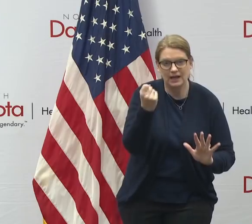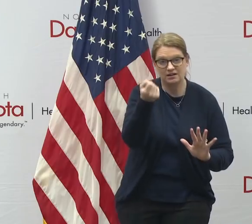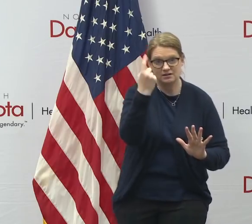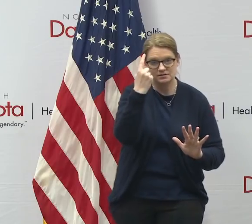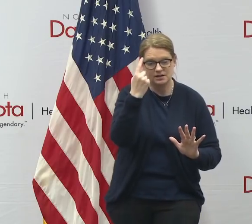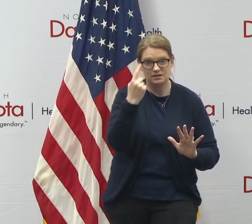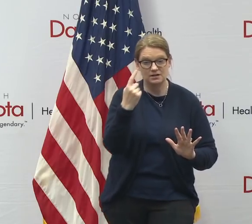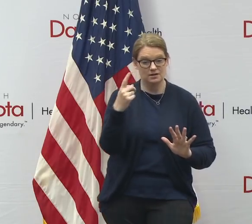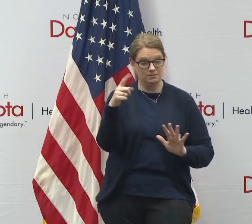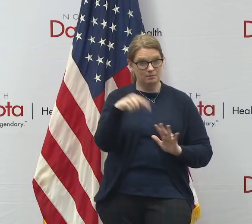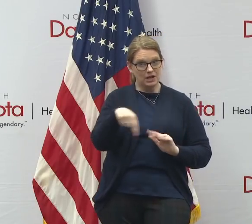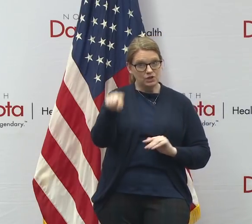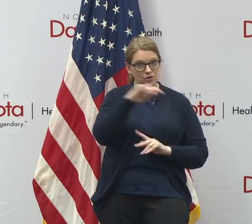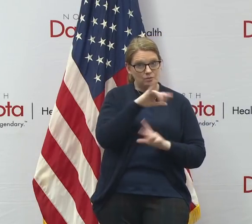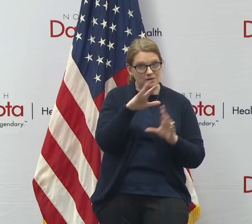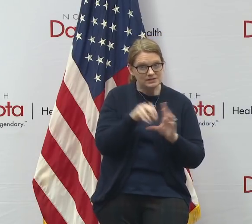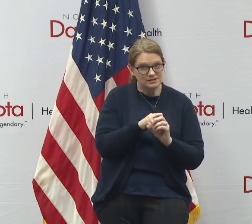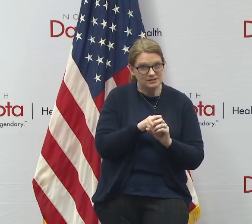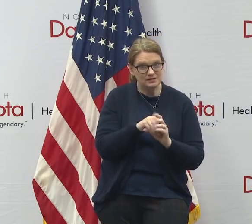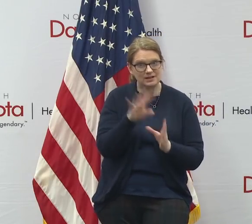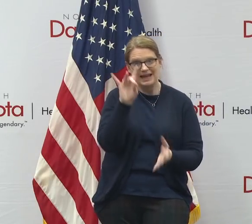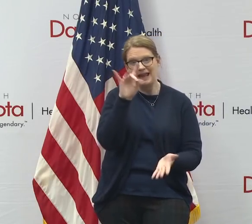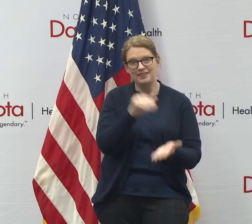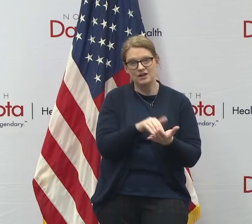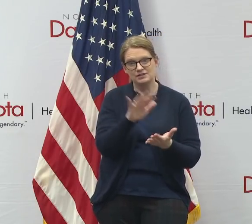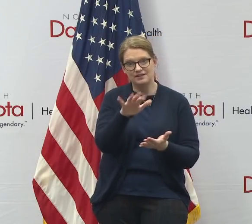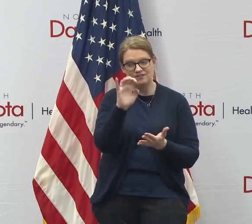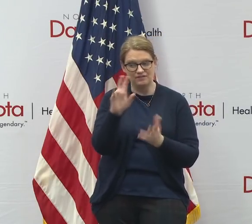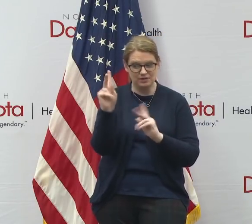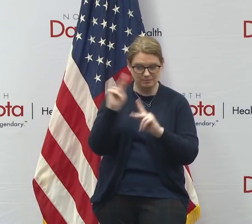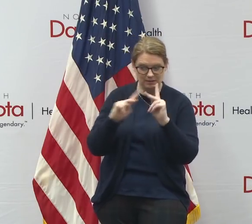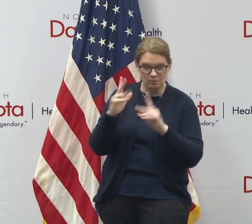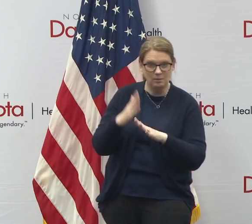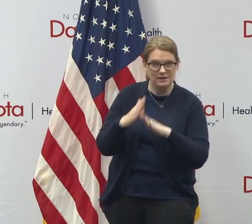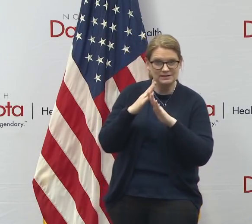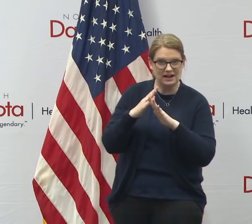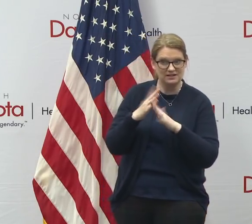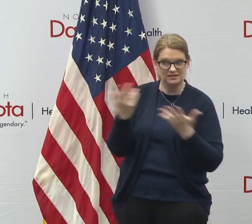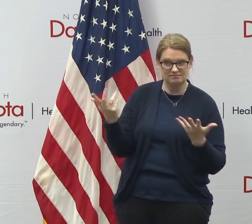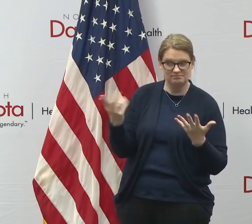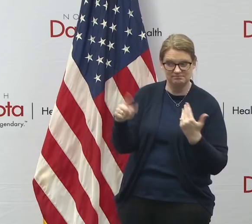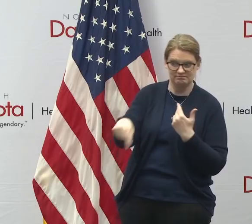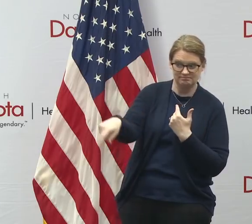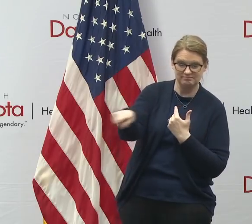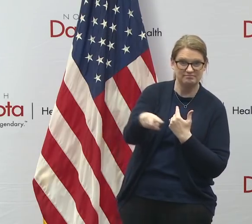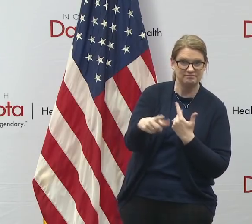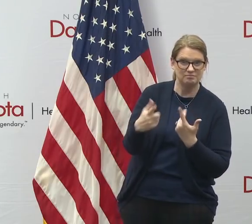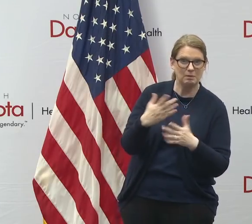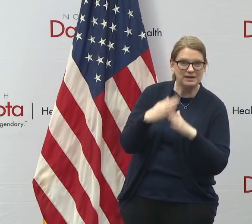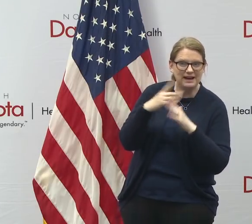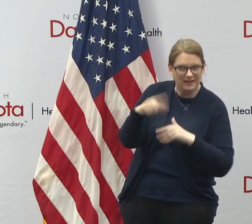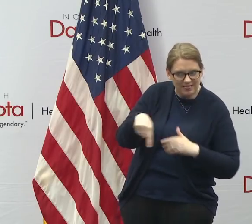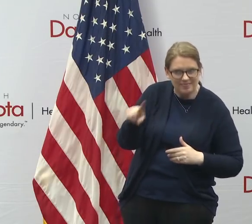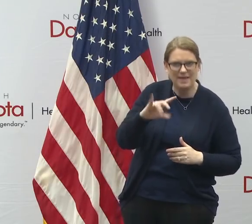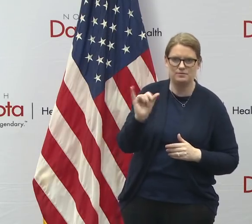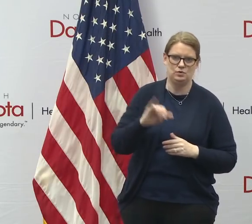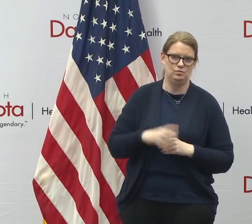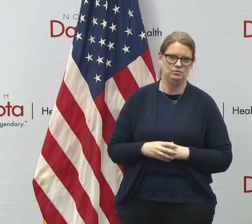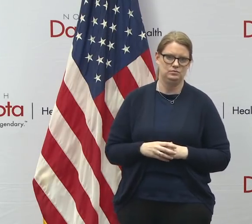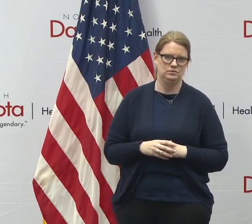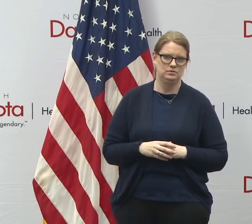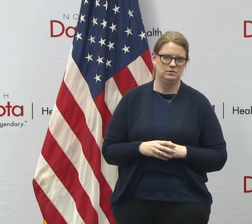participating in this, another 8,500 individuals that we're protecting that are in that personal care delivery side of North Dakota, that we're